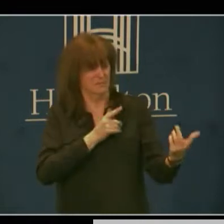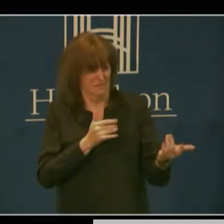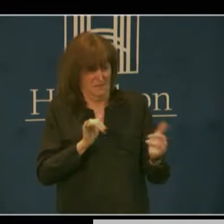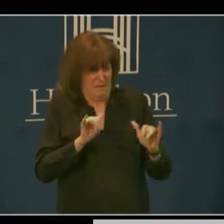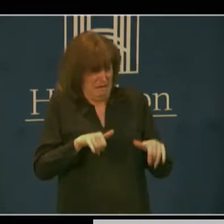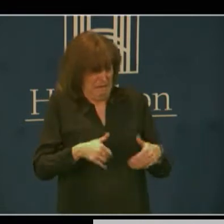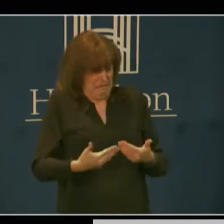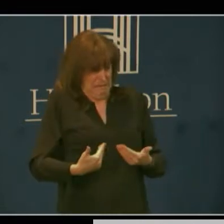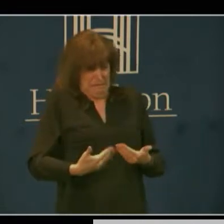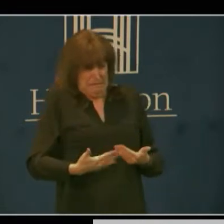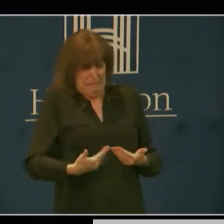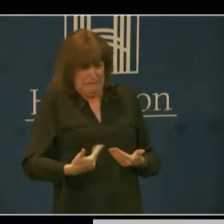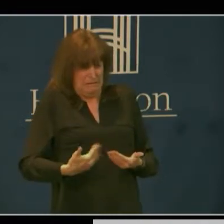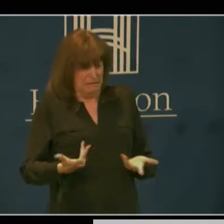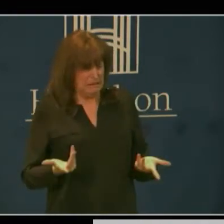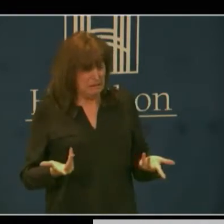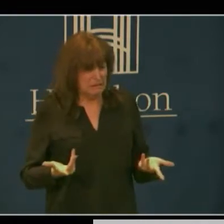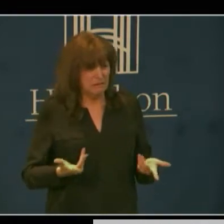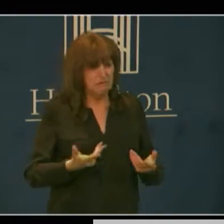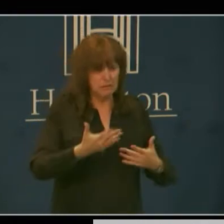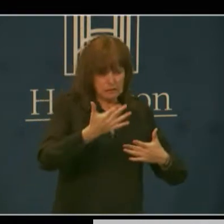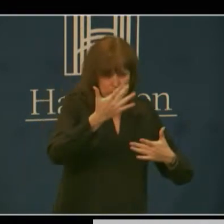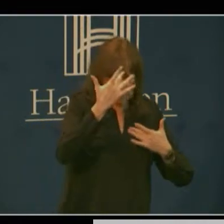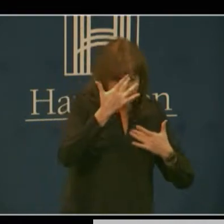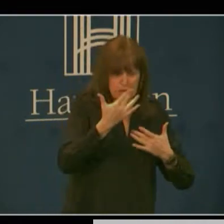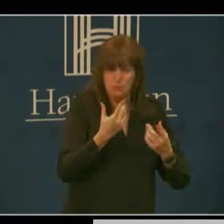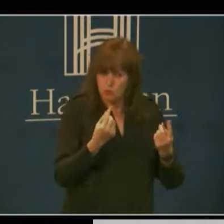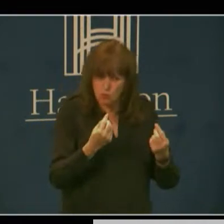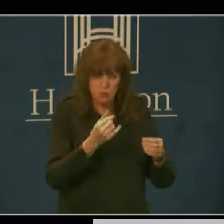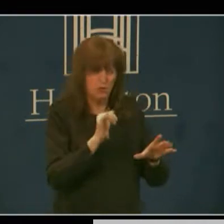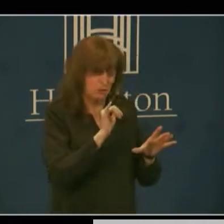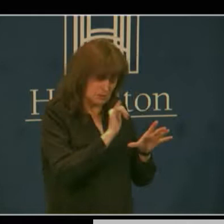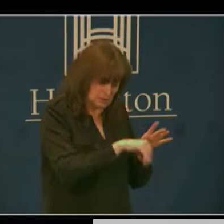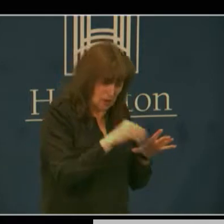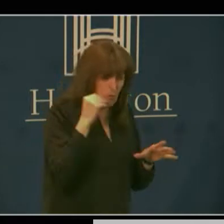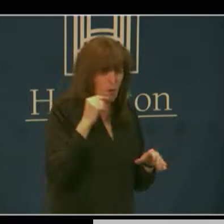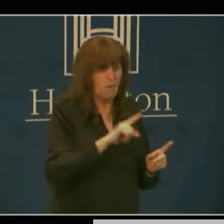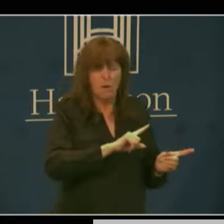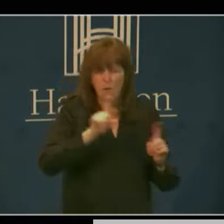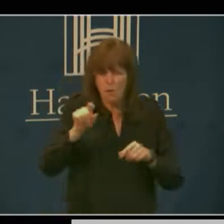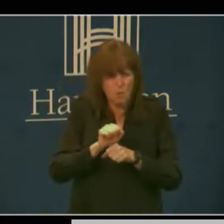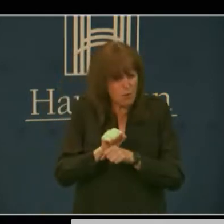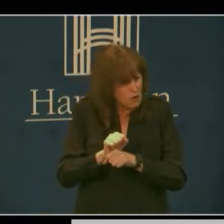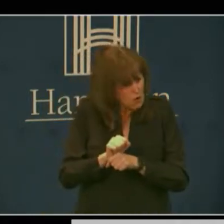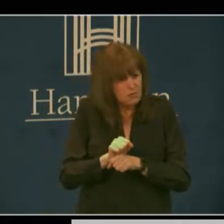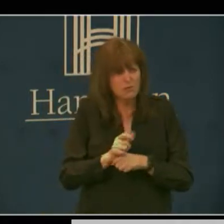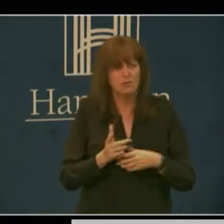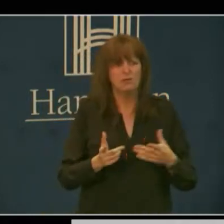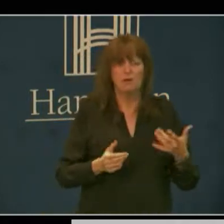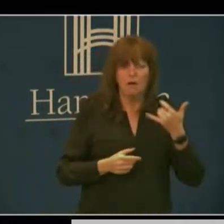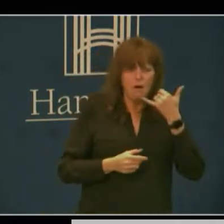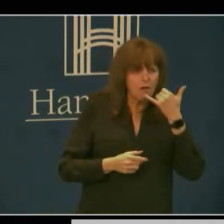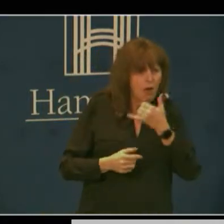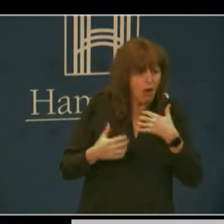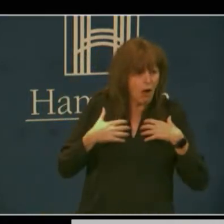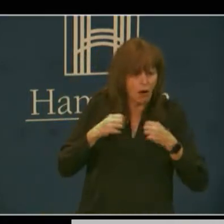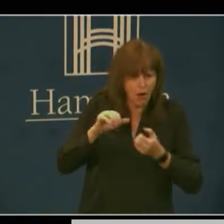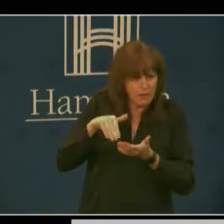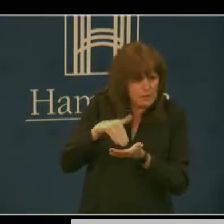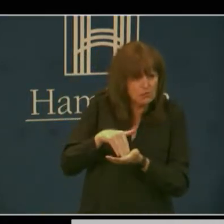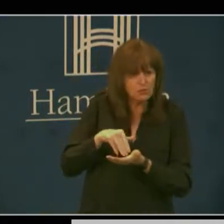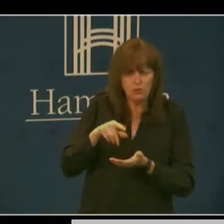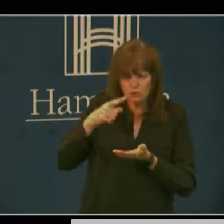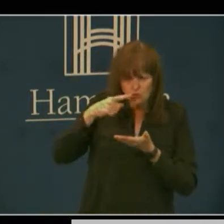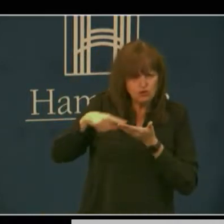If you're sick, don't go to work. Contact the right people and follow the right processes to see whether you may have the symptoms